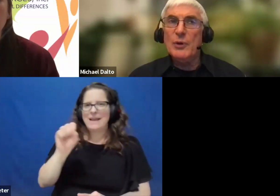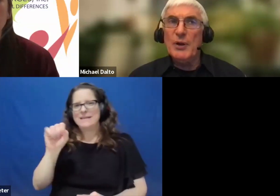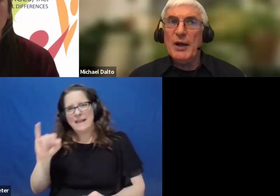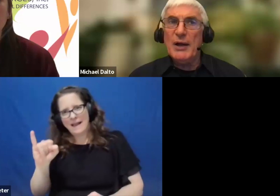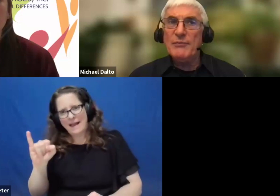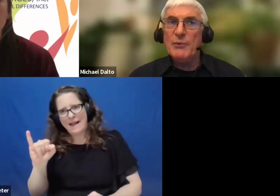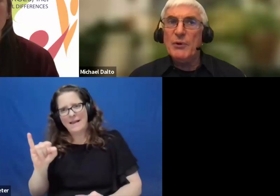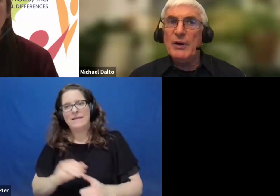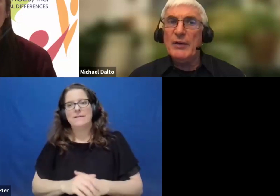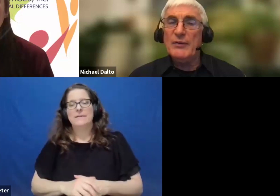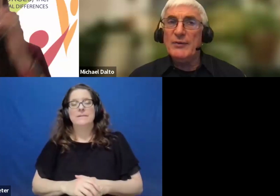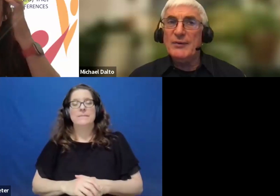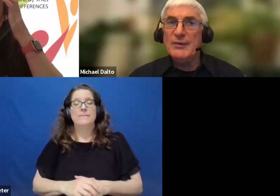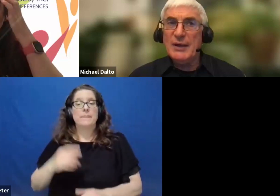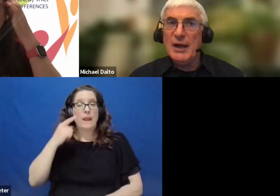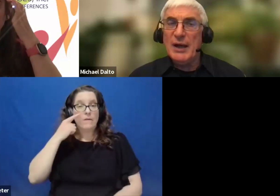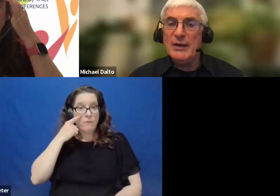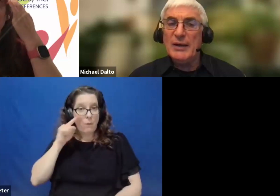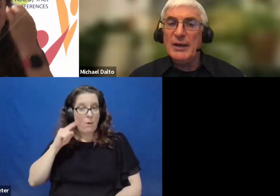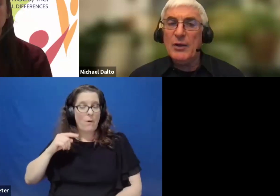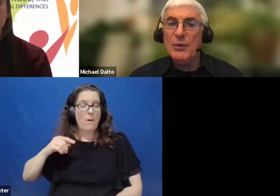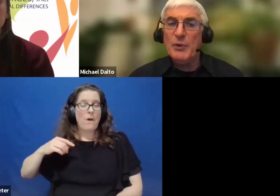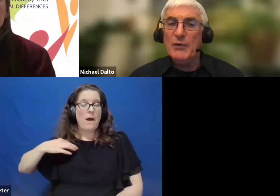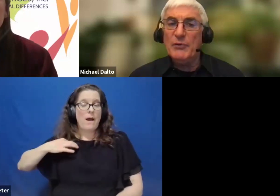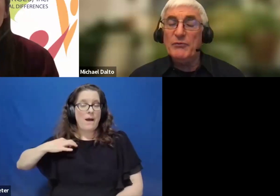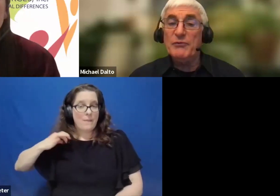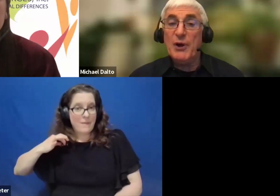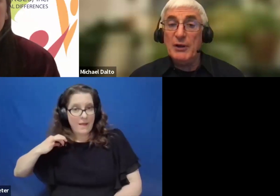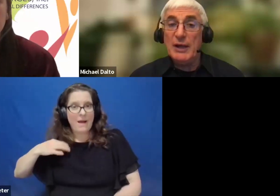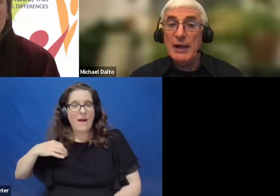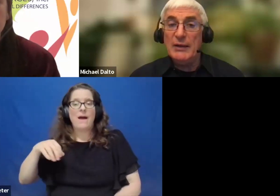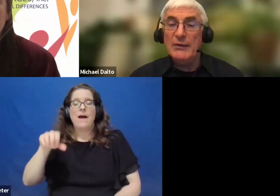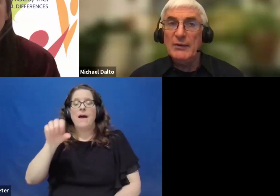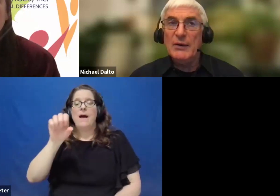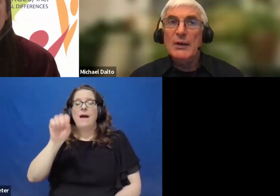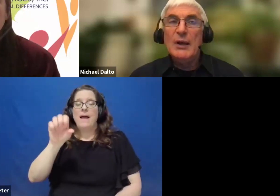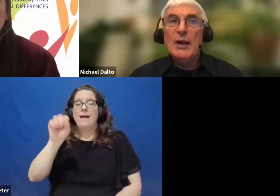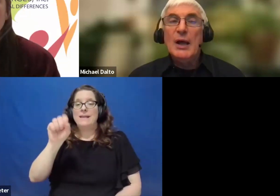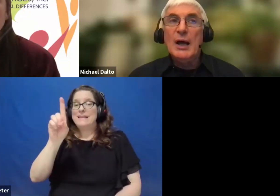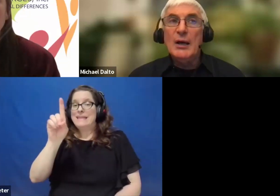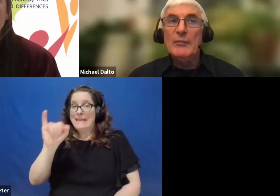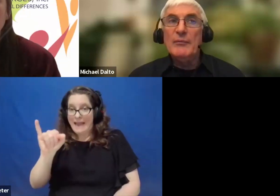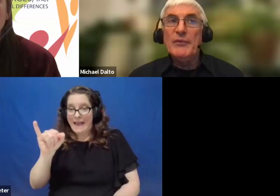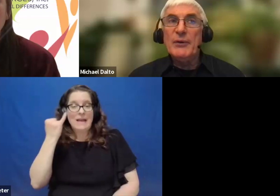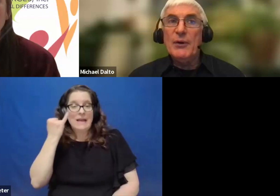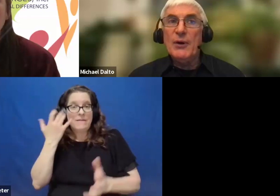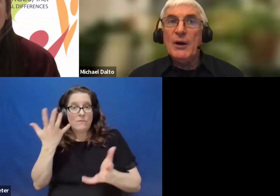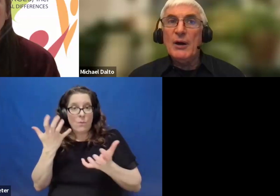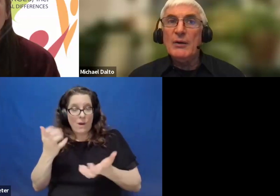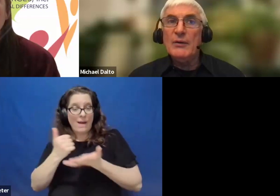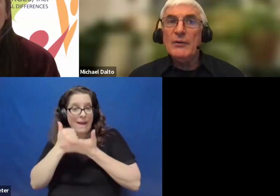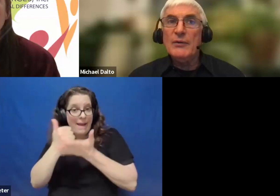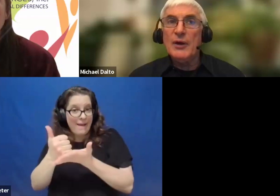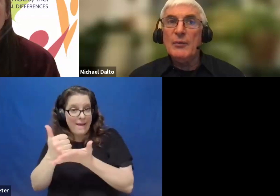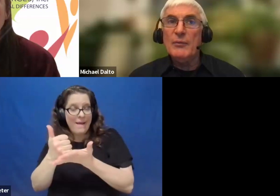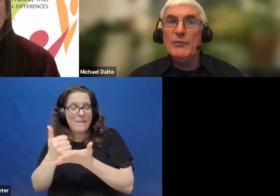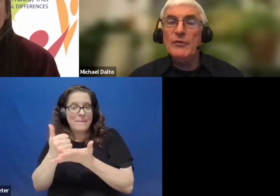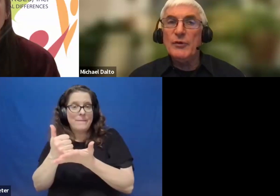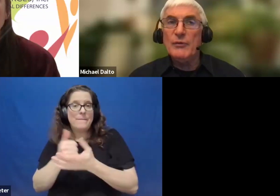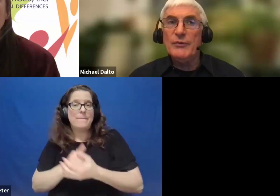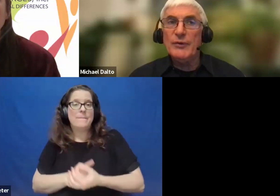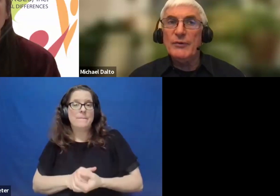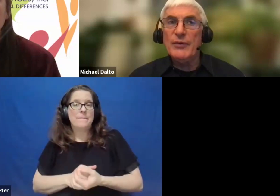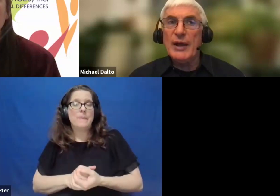To apply for SSDI to get help on the front end, there are